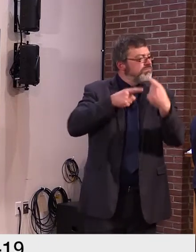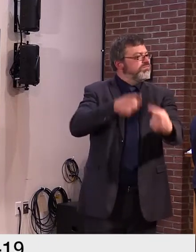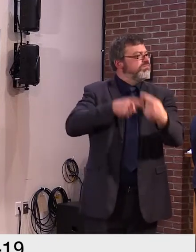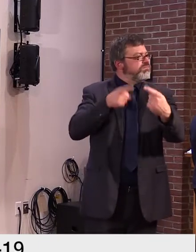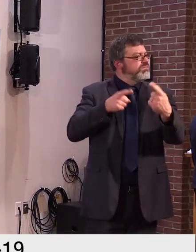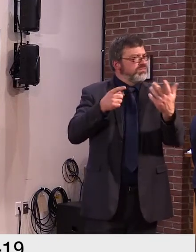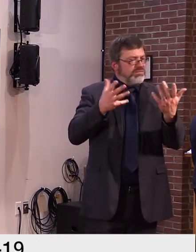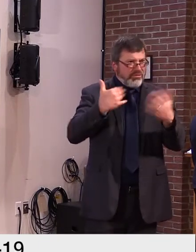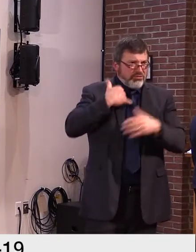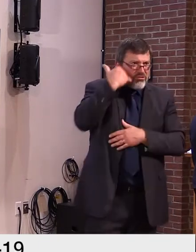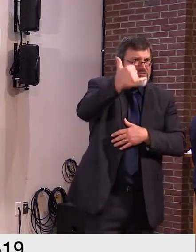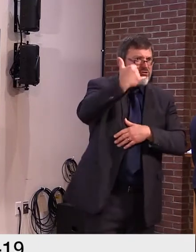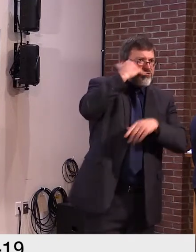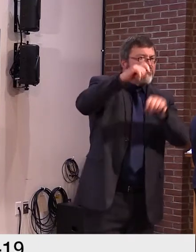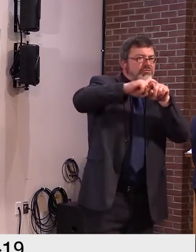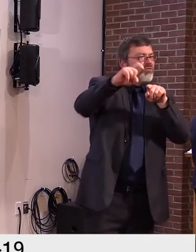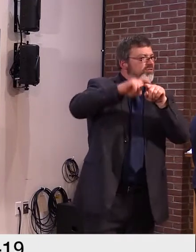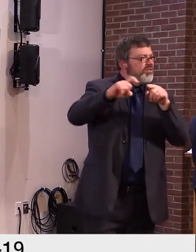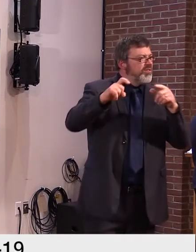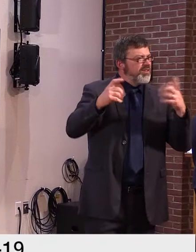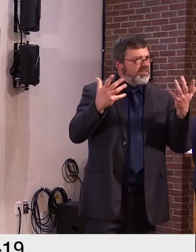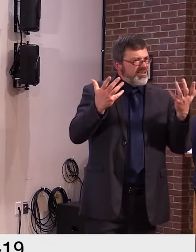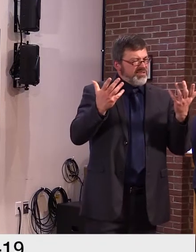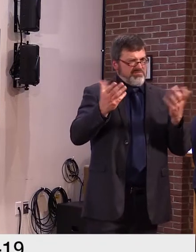Mr. Harrington.